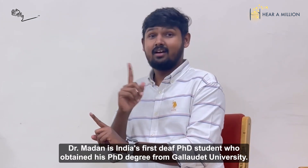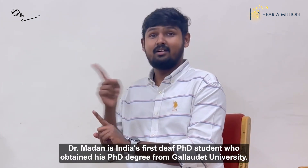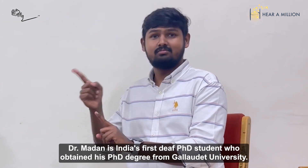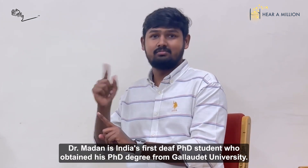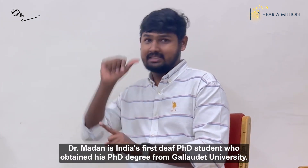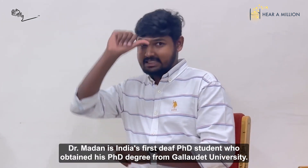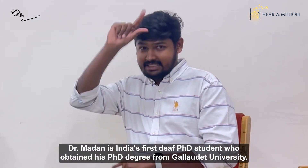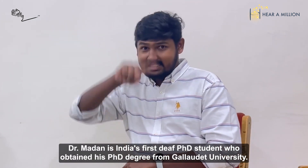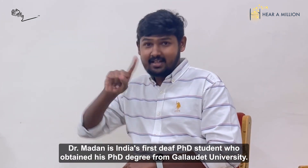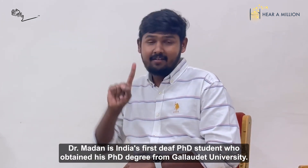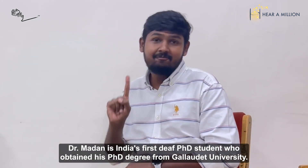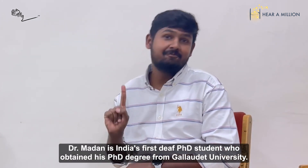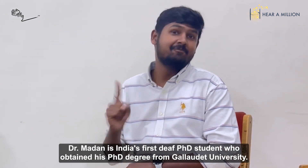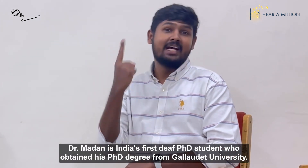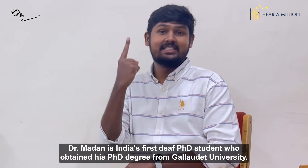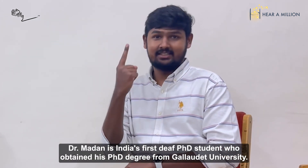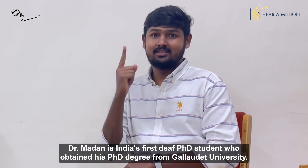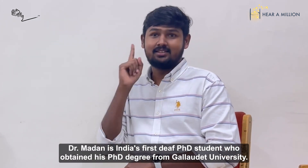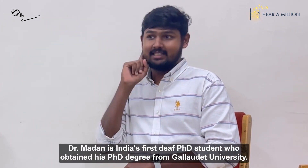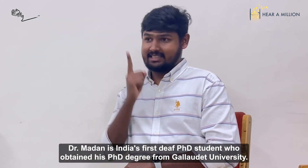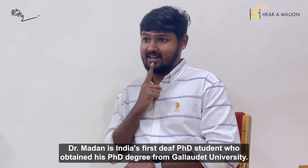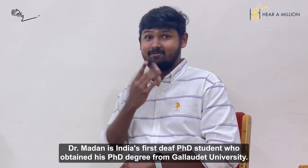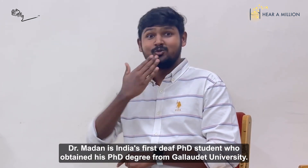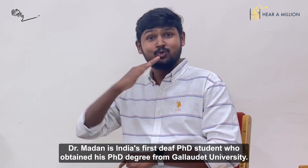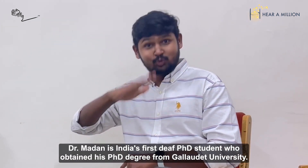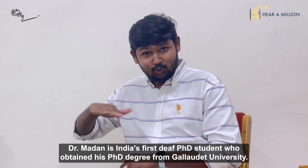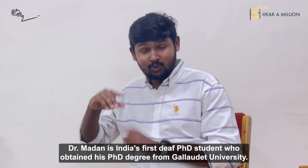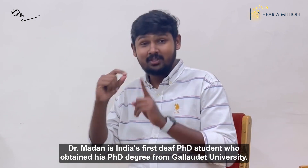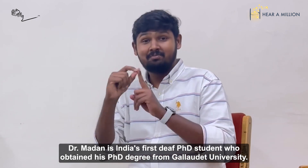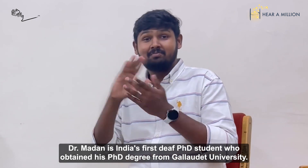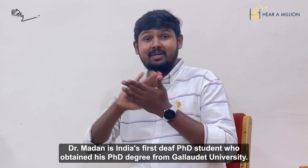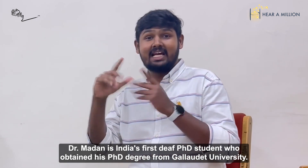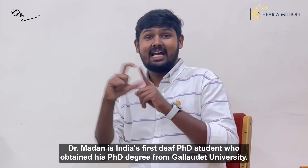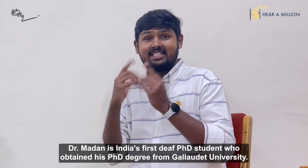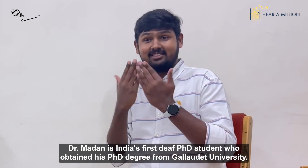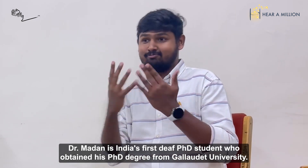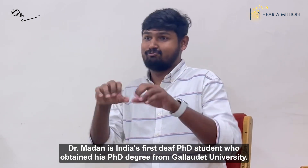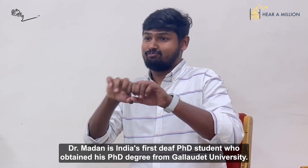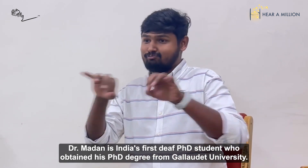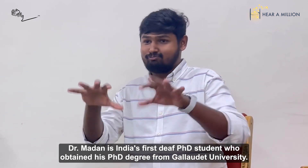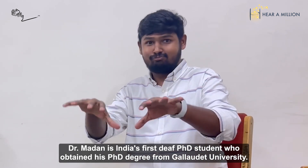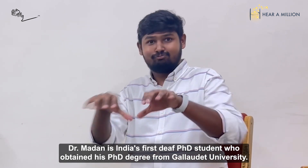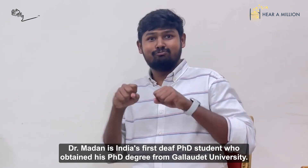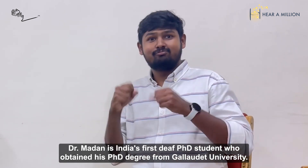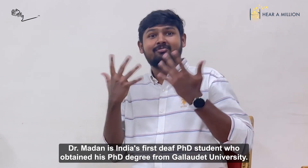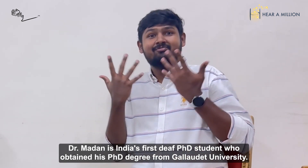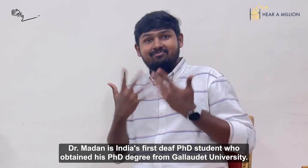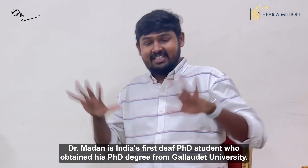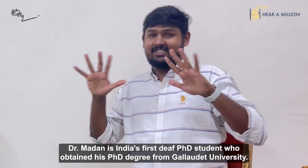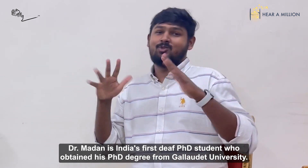Dr. Madan is India's first deaf PhD student who obtained his PhD degree from Gallaudet University.